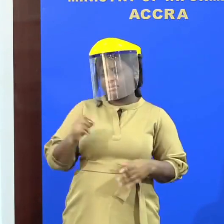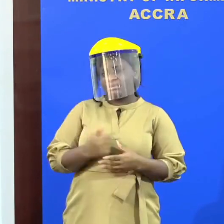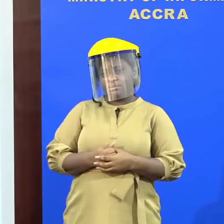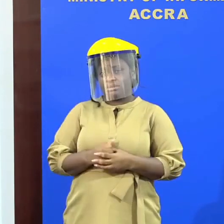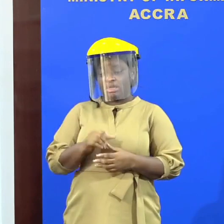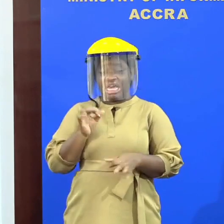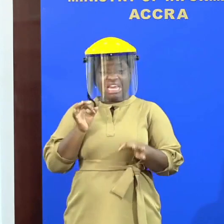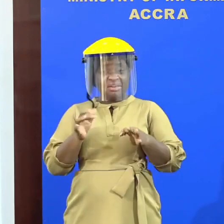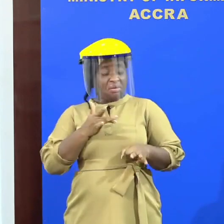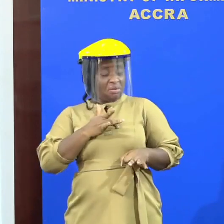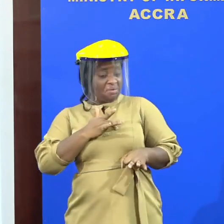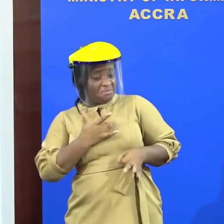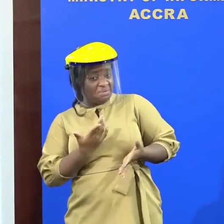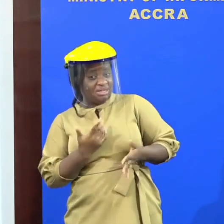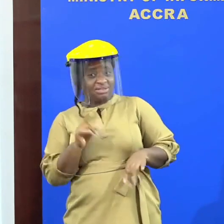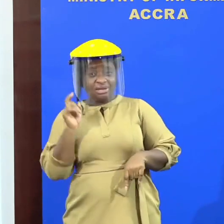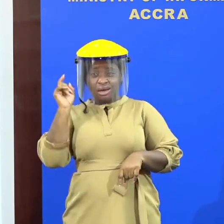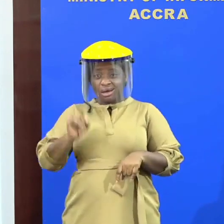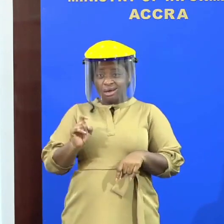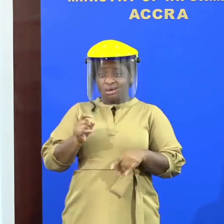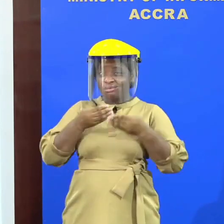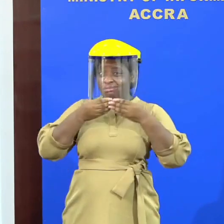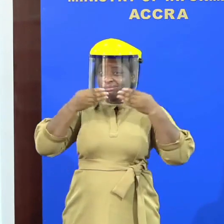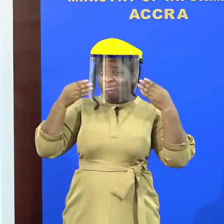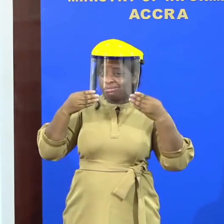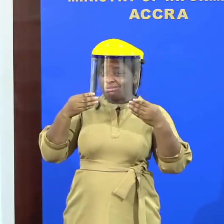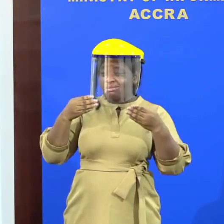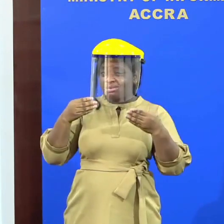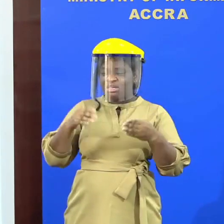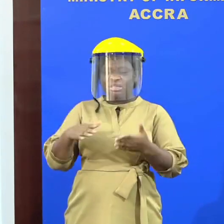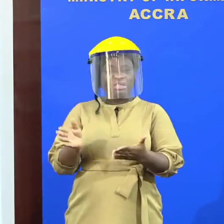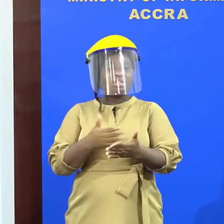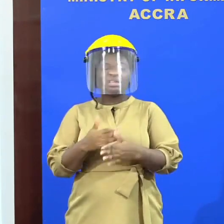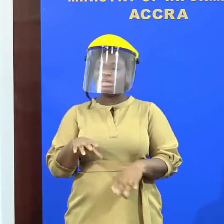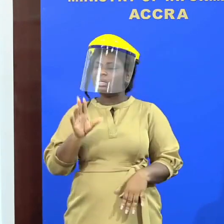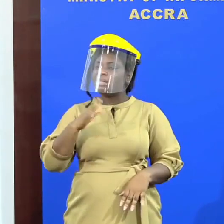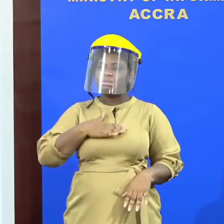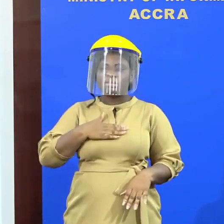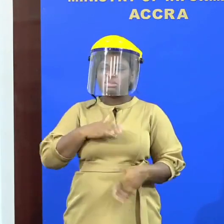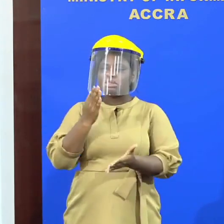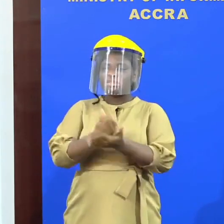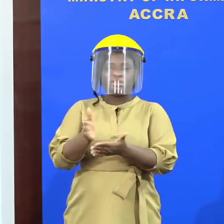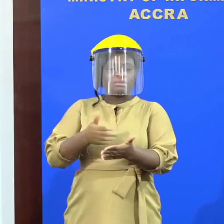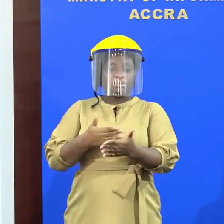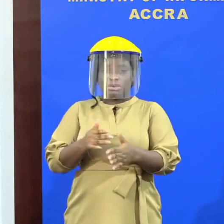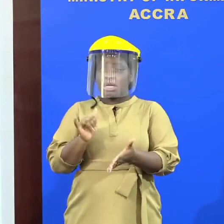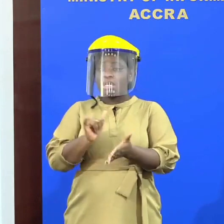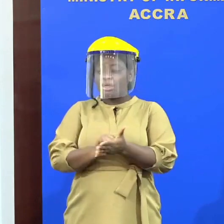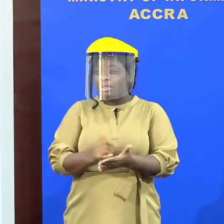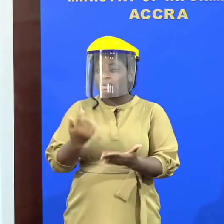If you feel that you can't wear a mask during singing, they don't sing, because that's when you really shed most